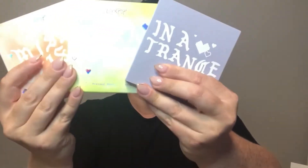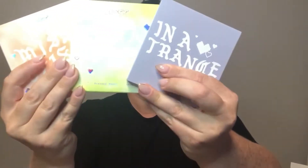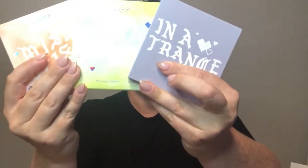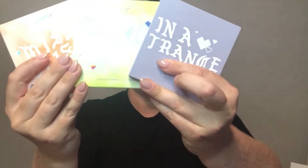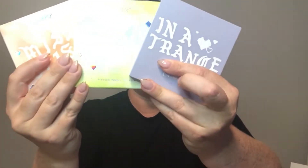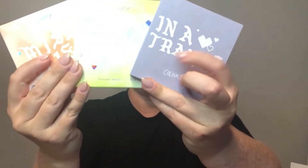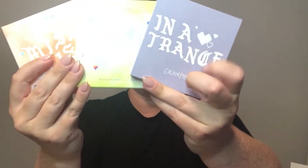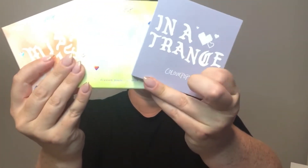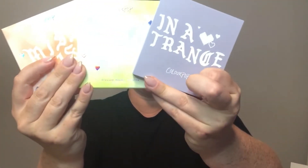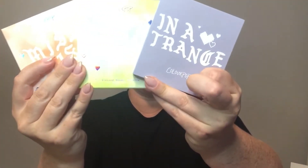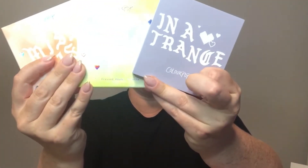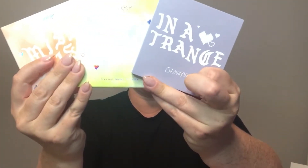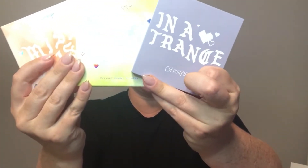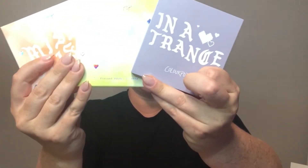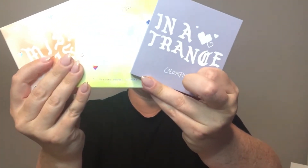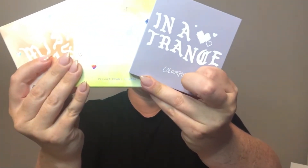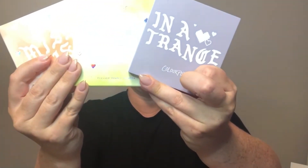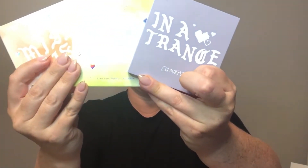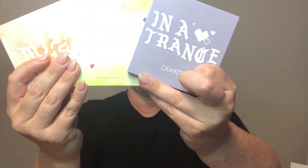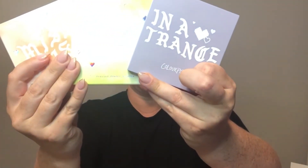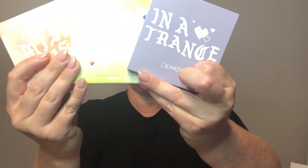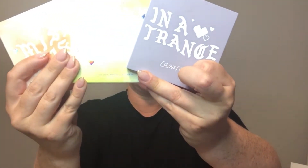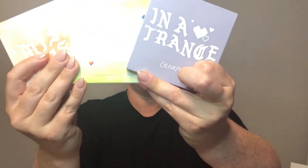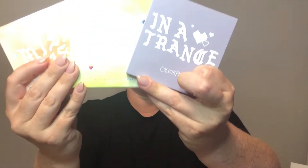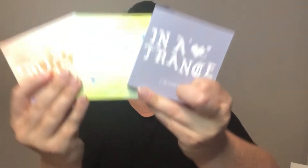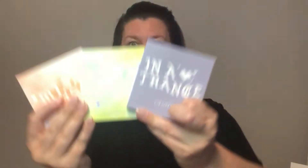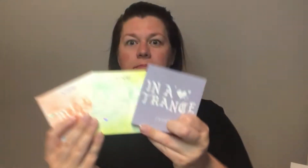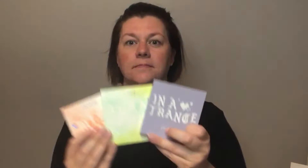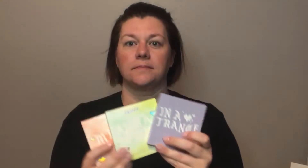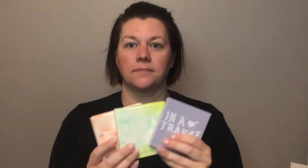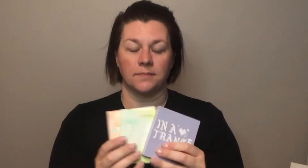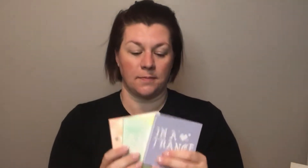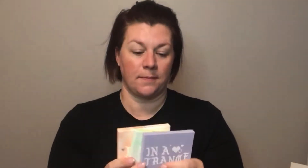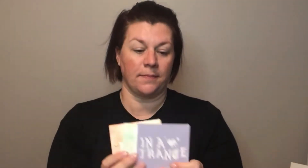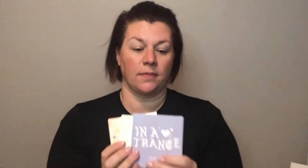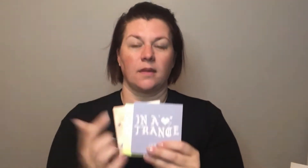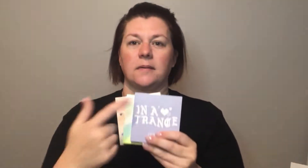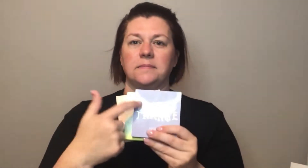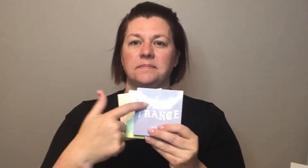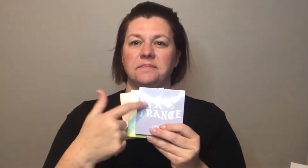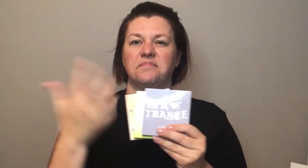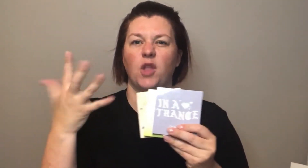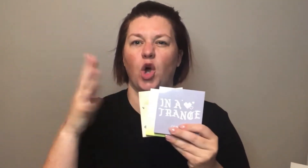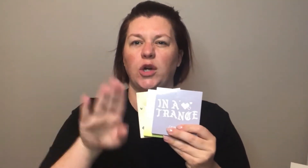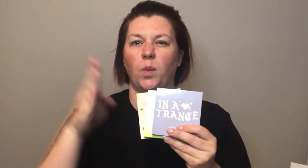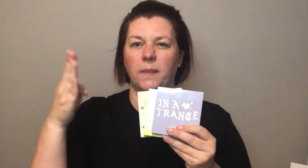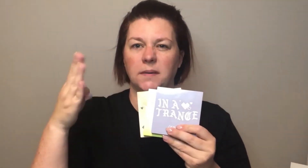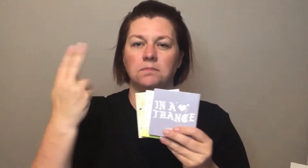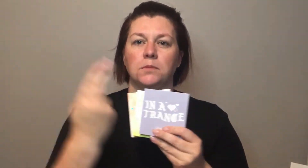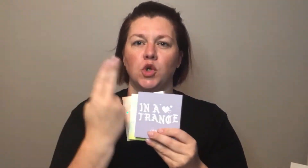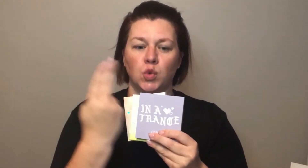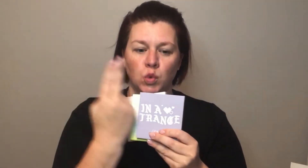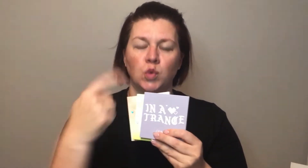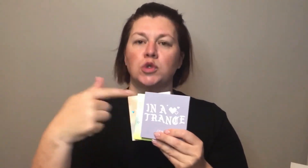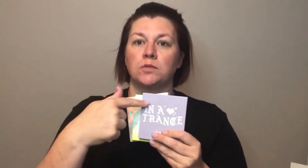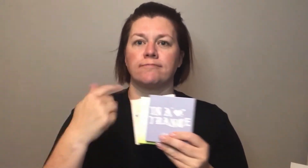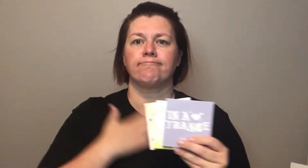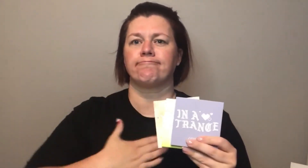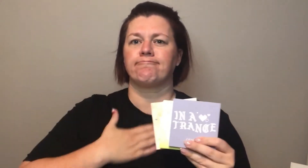And here they are. It's hard to see those other two. Sorry about that. I've already opened the In the Trance